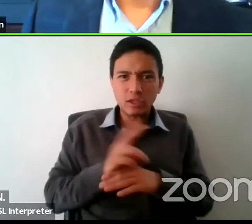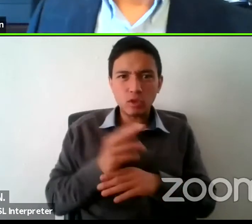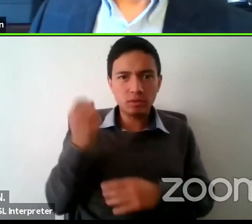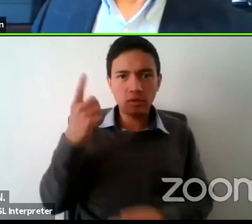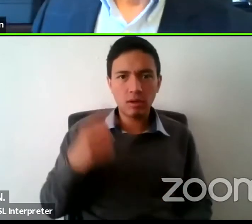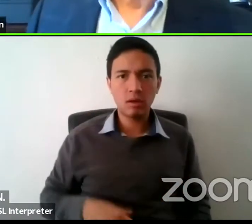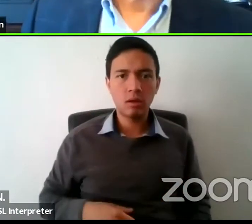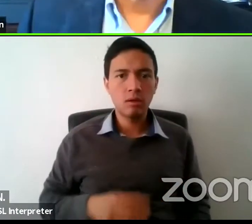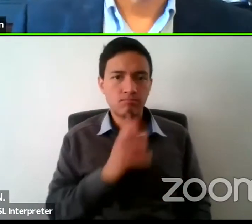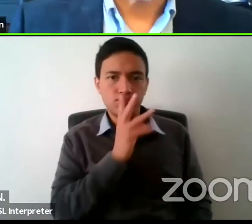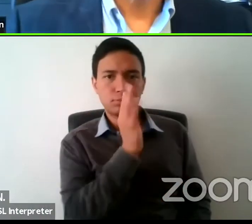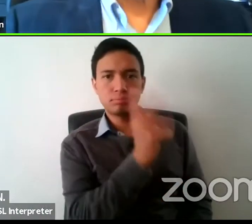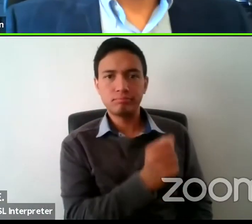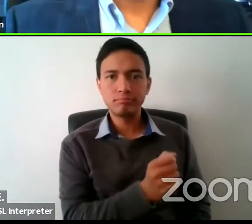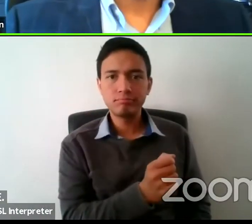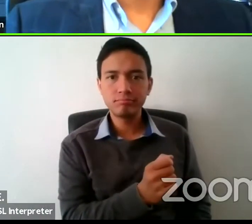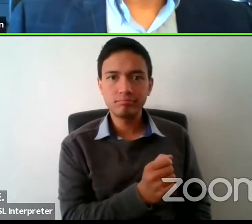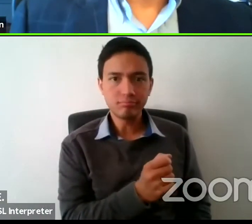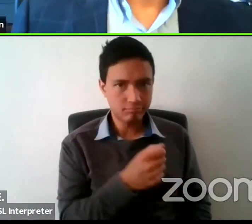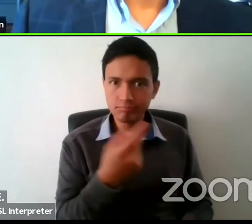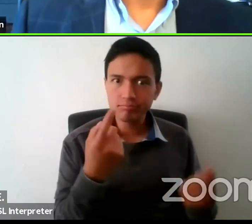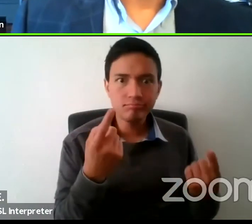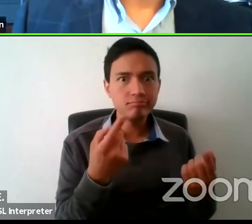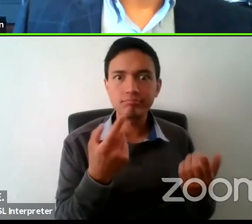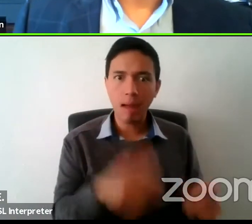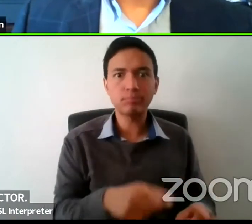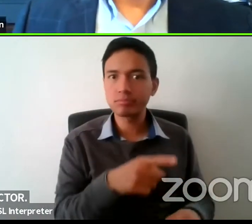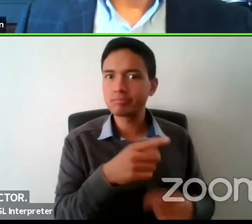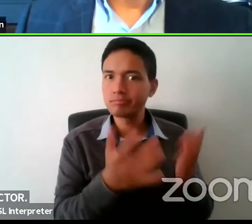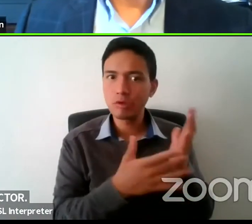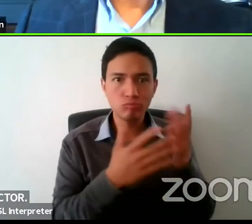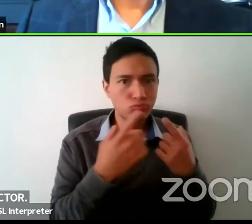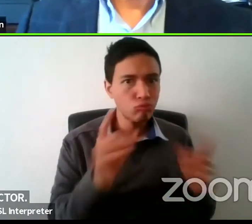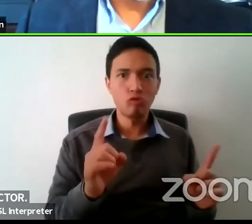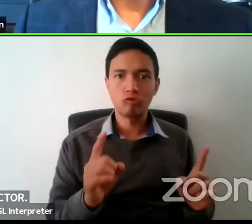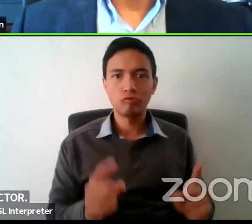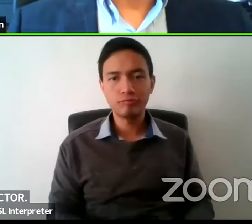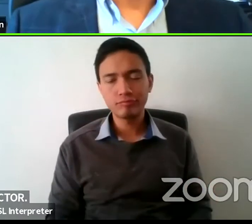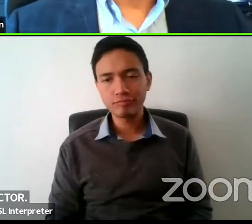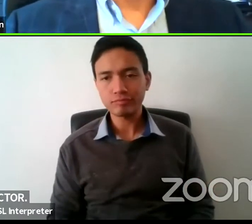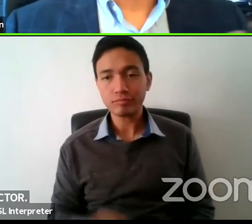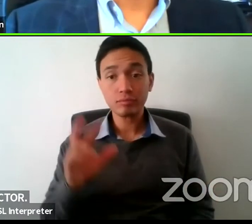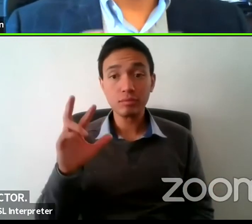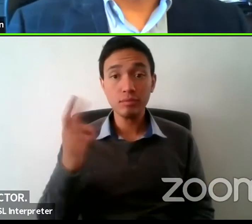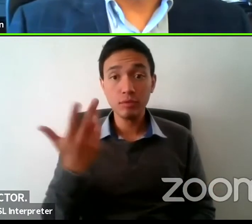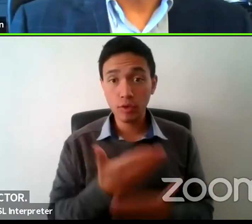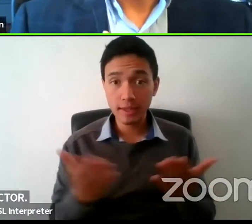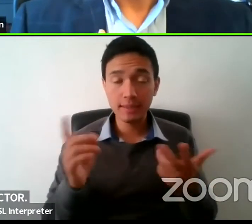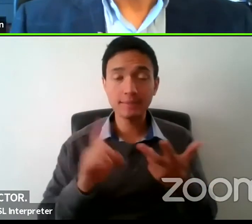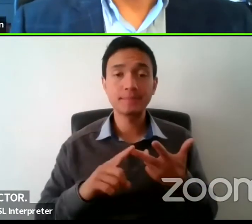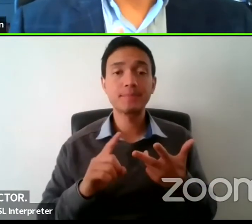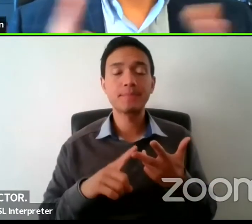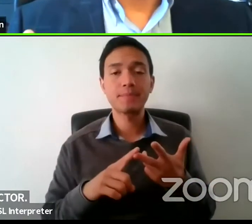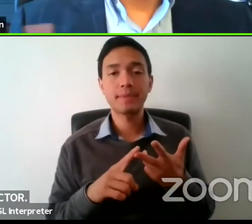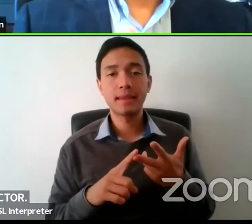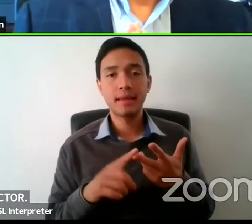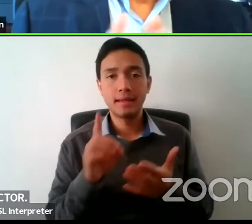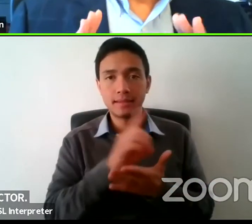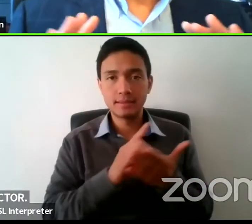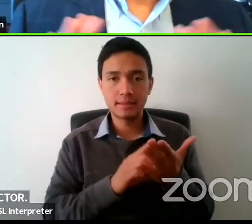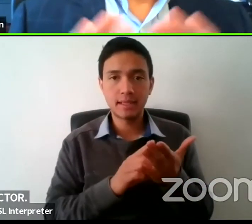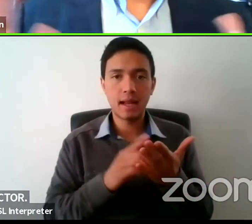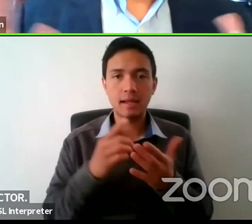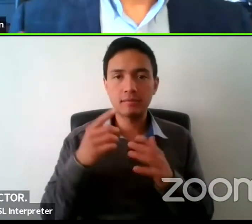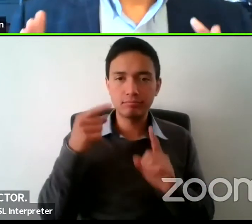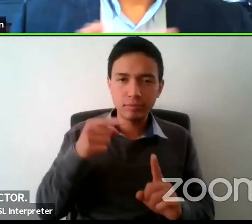second factor. The third factor is especially designing, for example, for